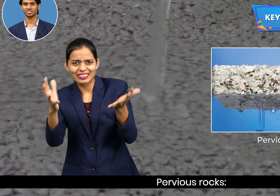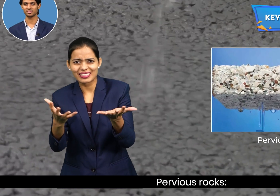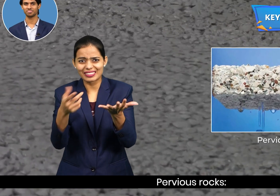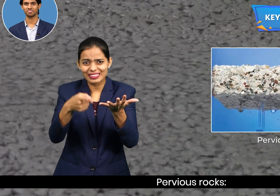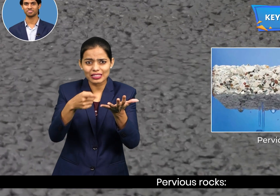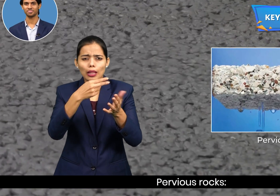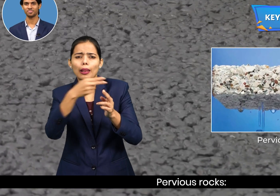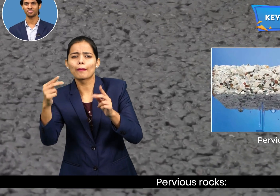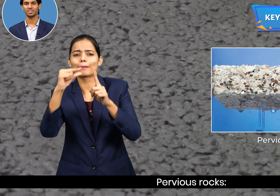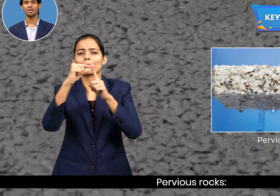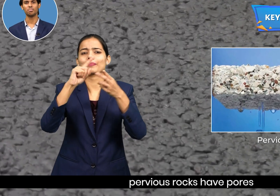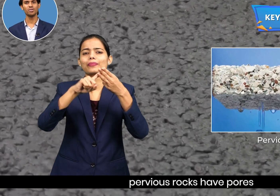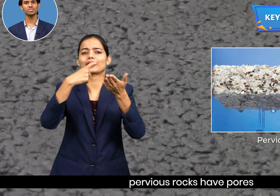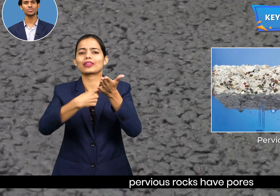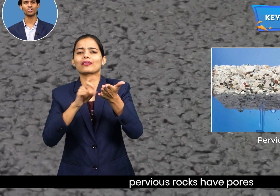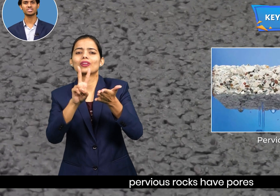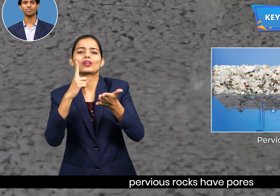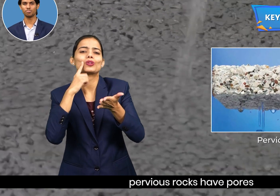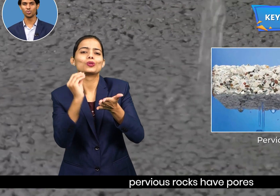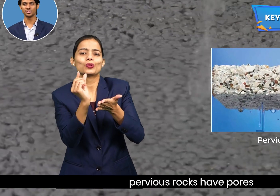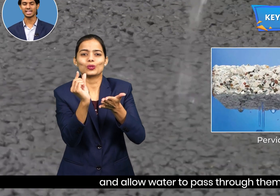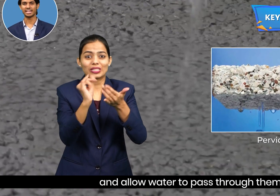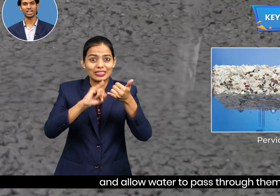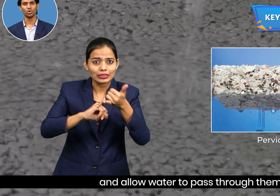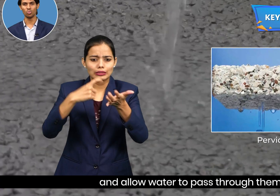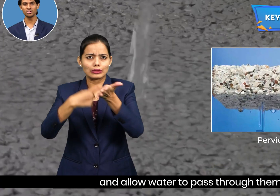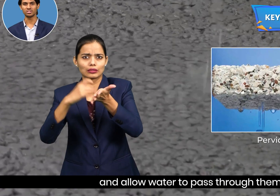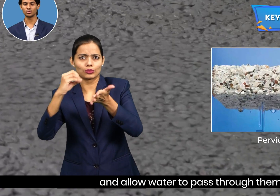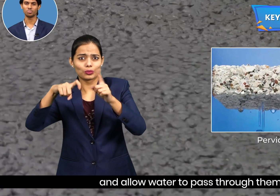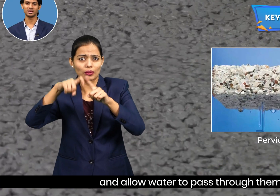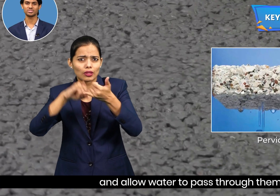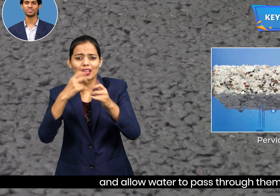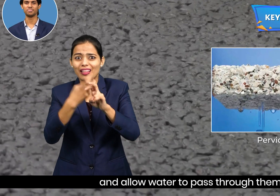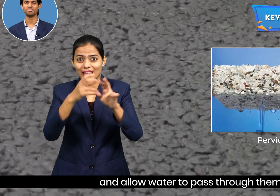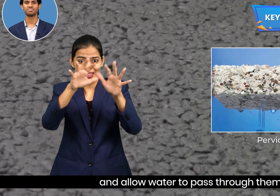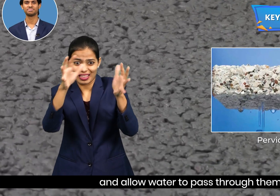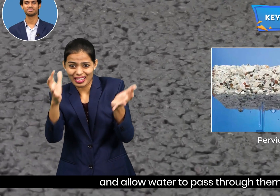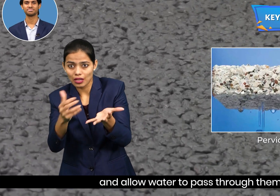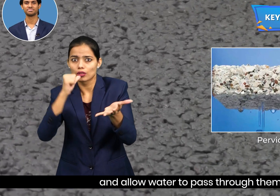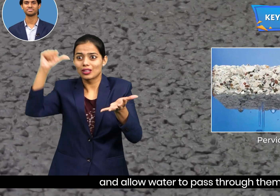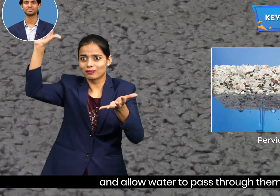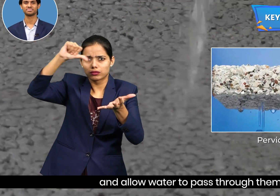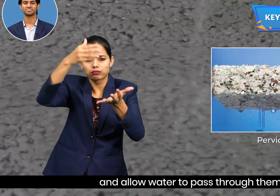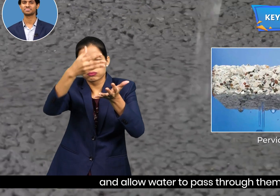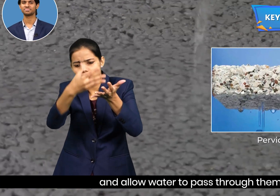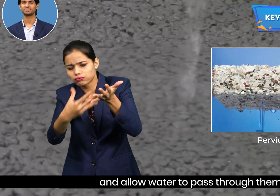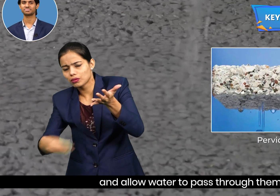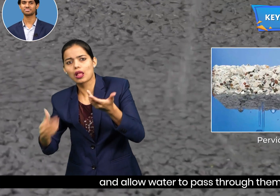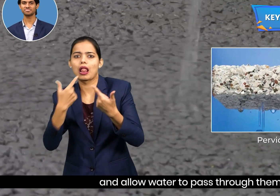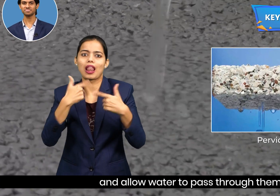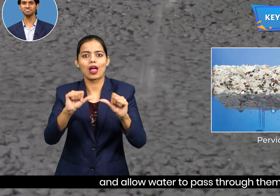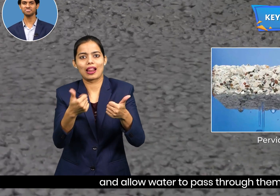Pervious rocks. Pervious rocks have pores and allow water to pass through them.